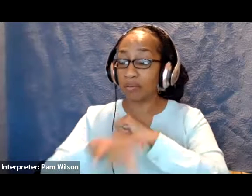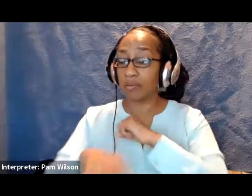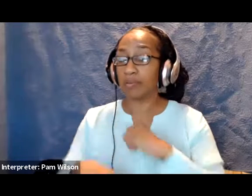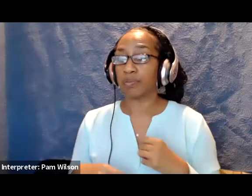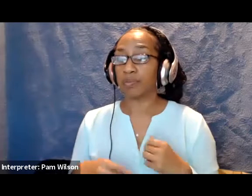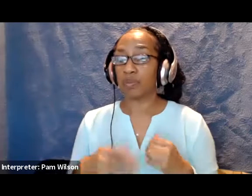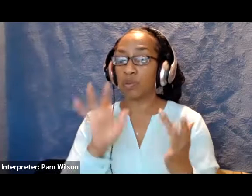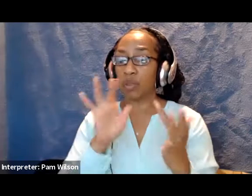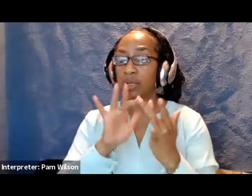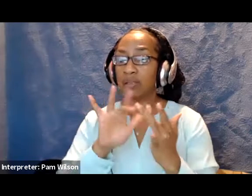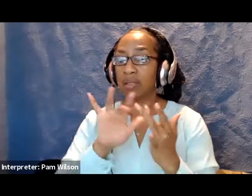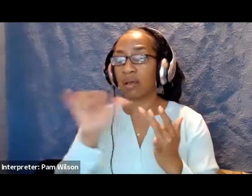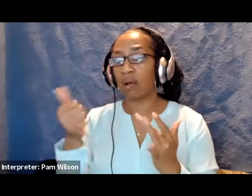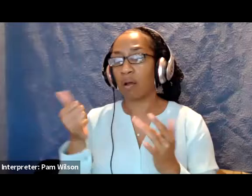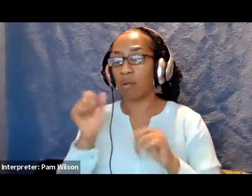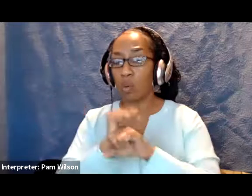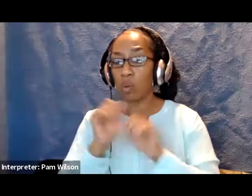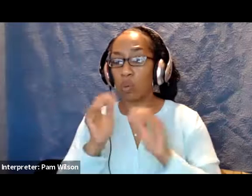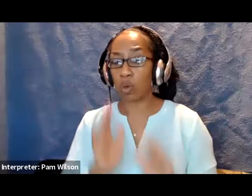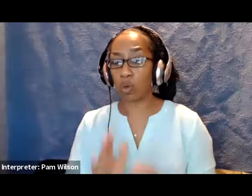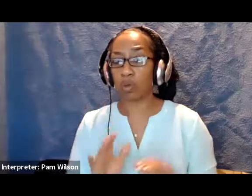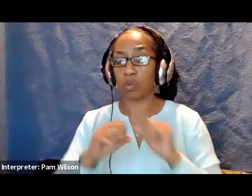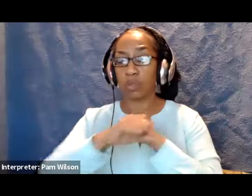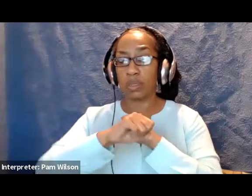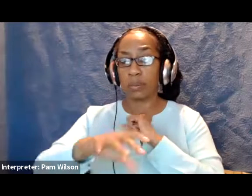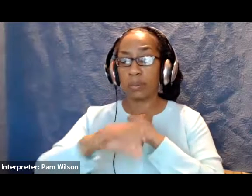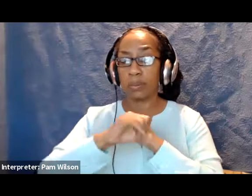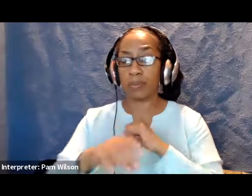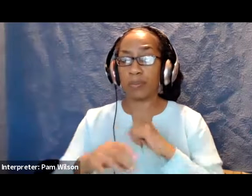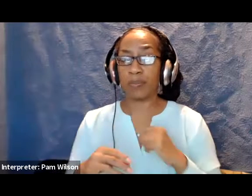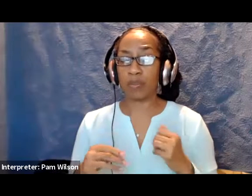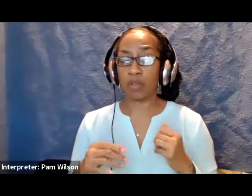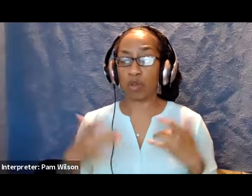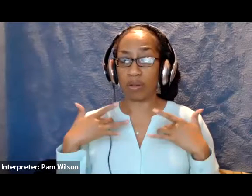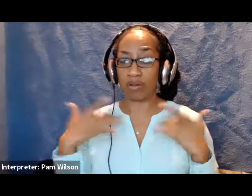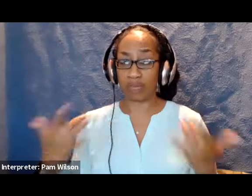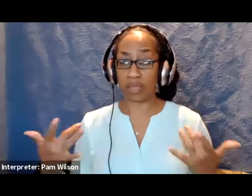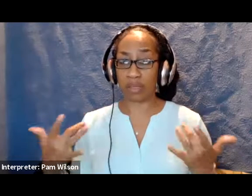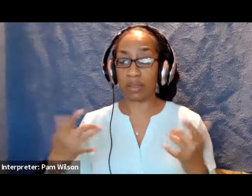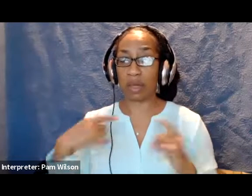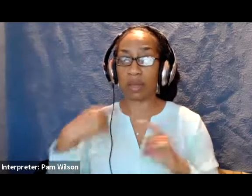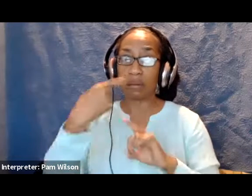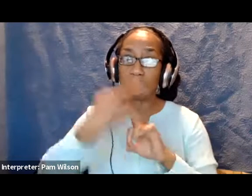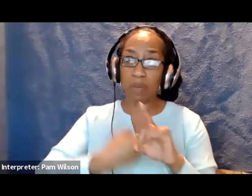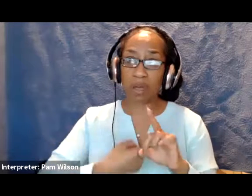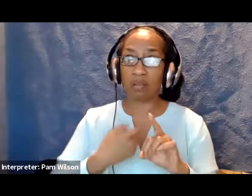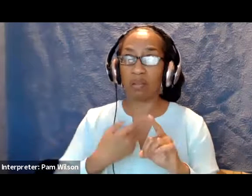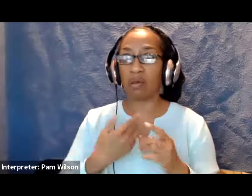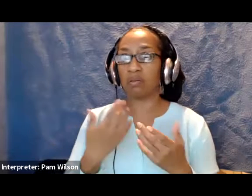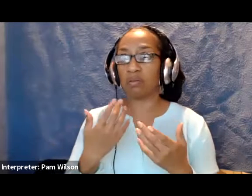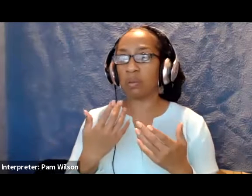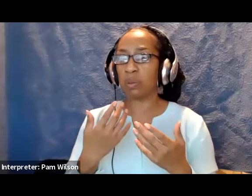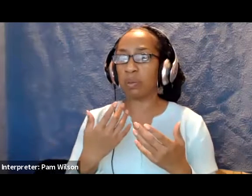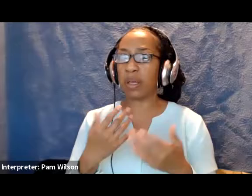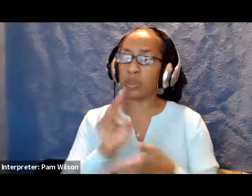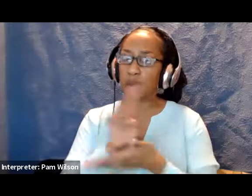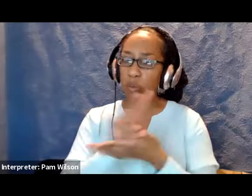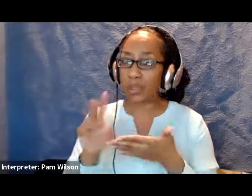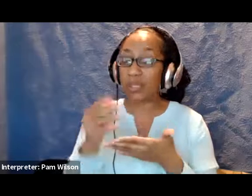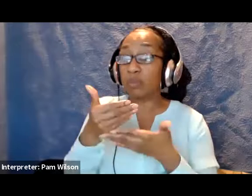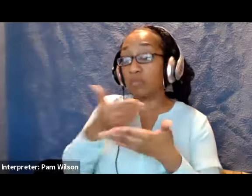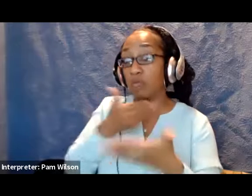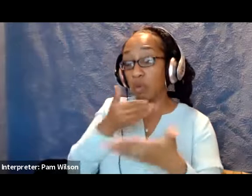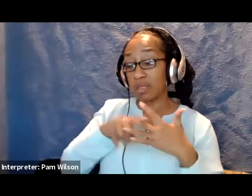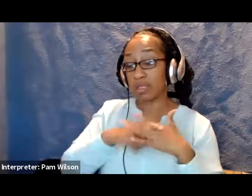to want to start marketing your event 1 month to 2 weeks before it starts.